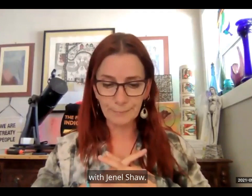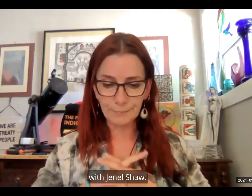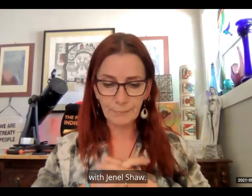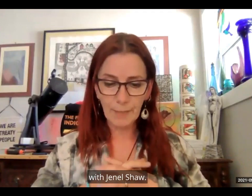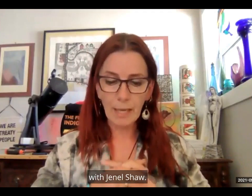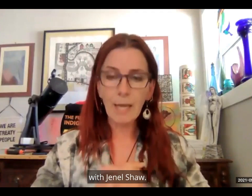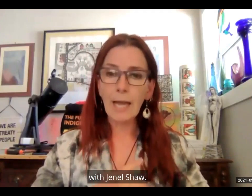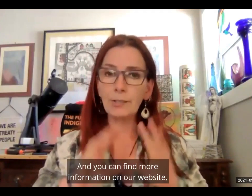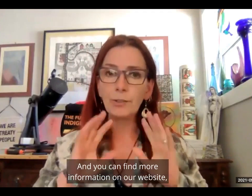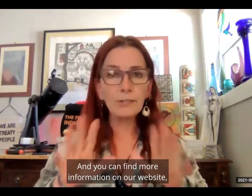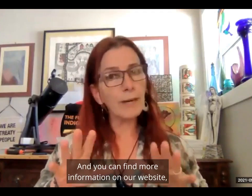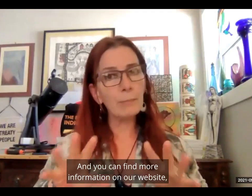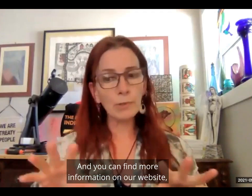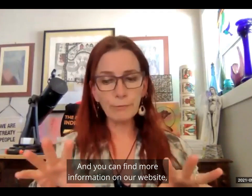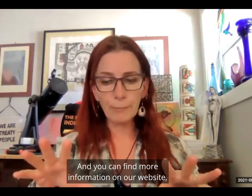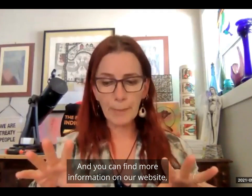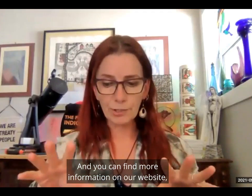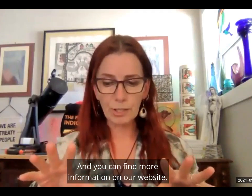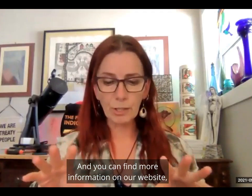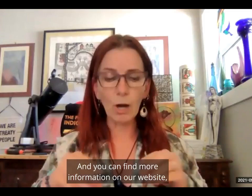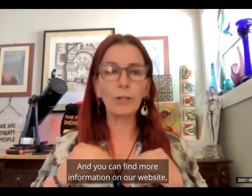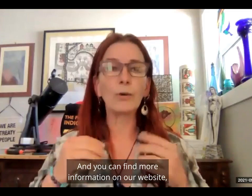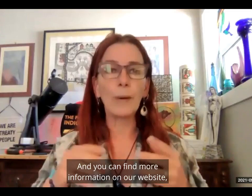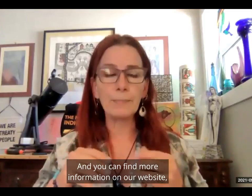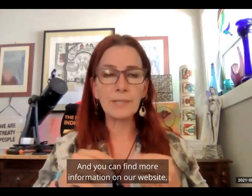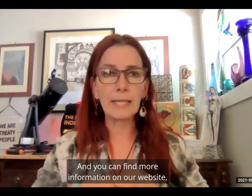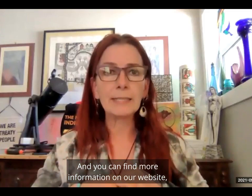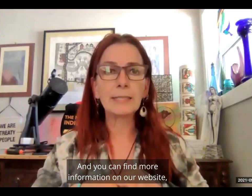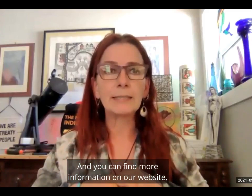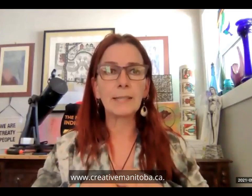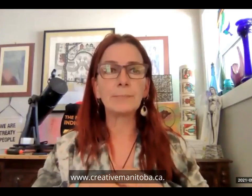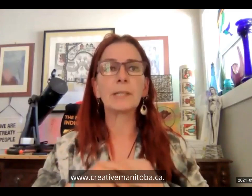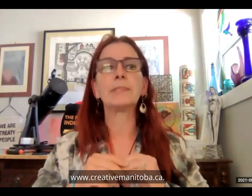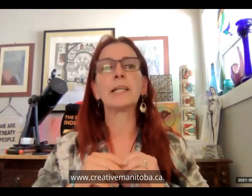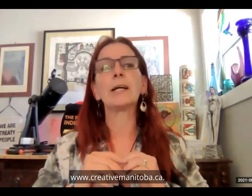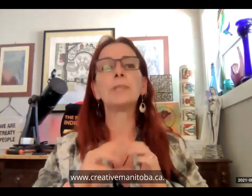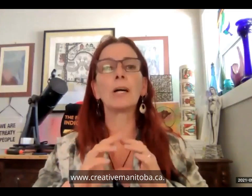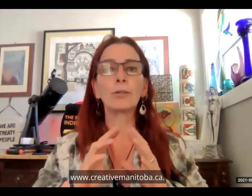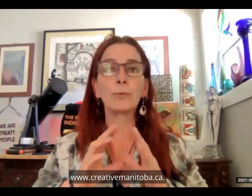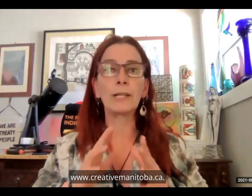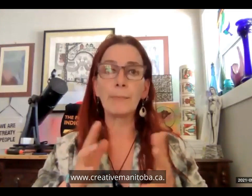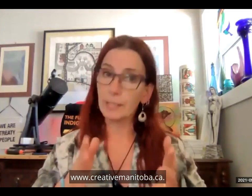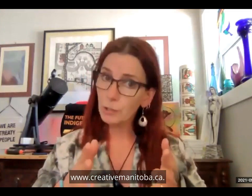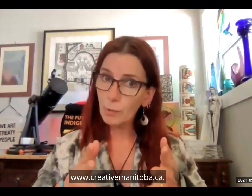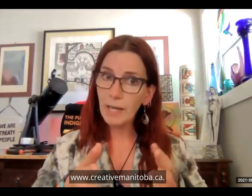Shaw. And you can find more information on our website,